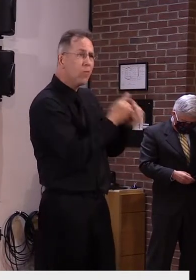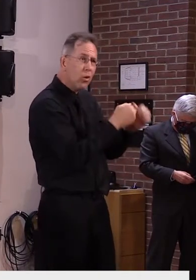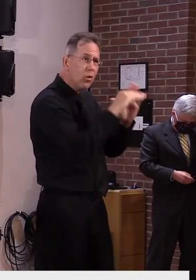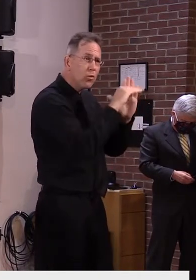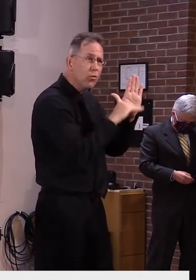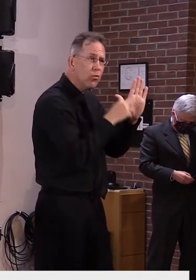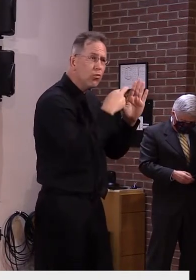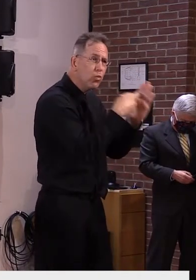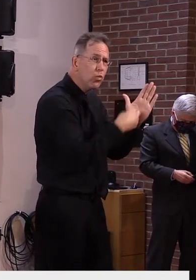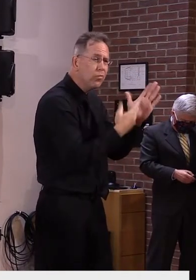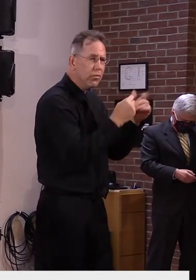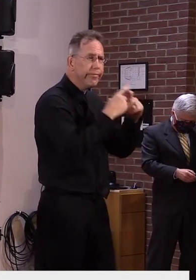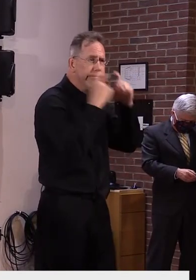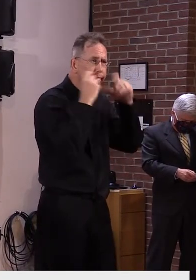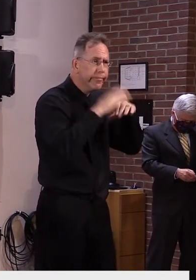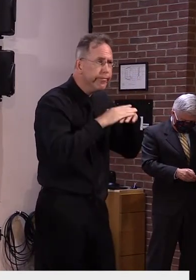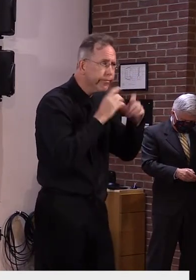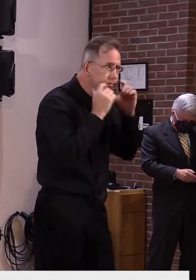in support of our students.